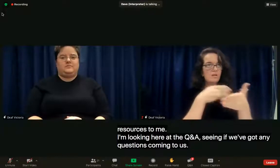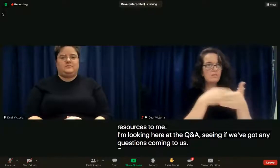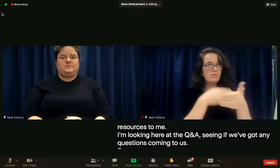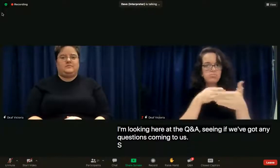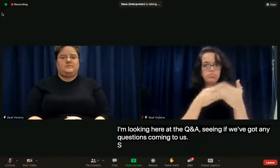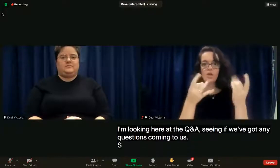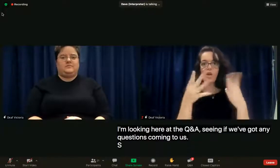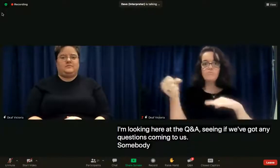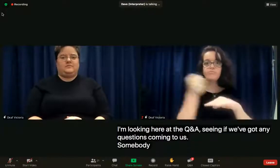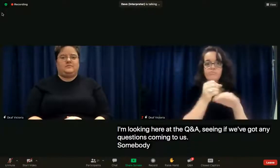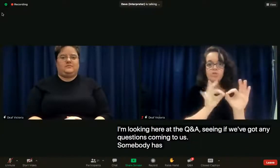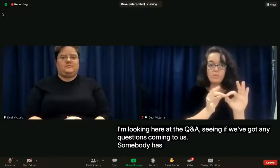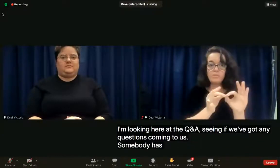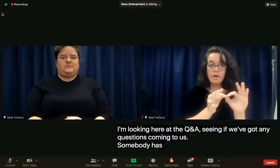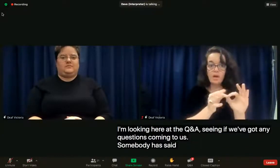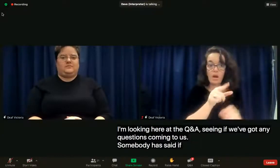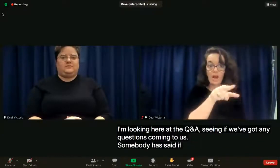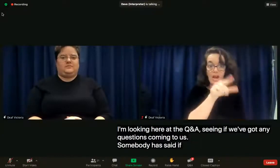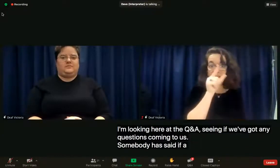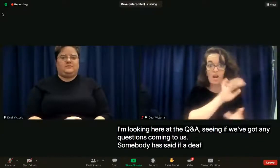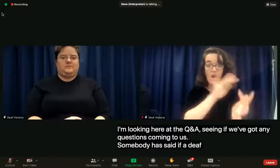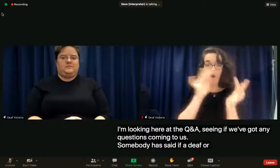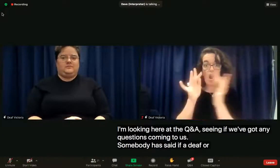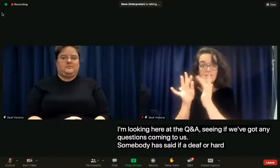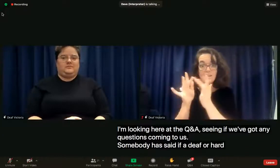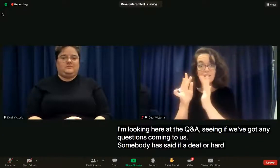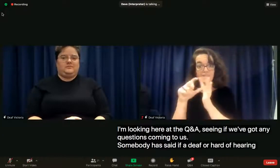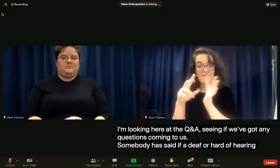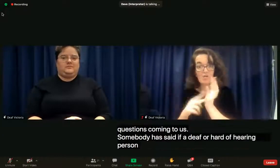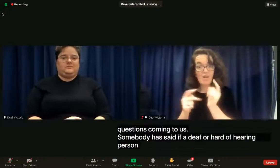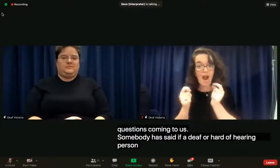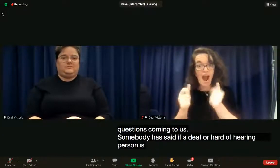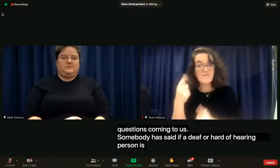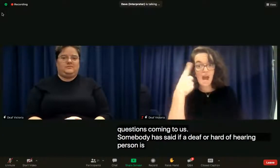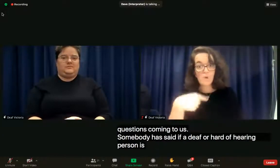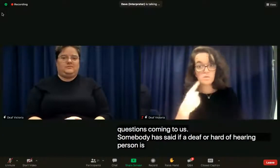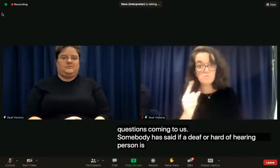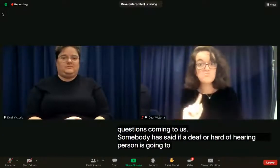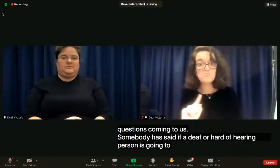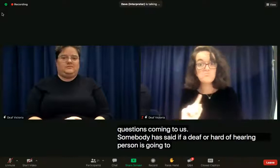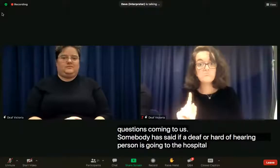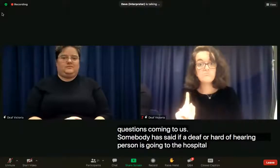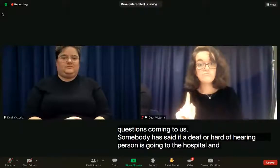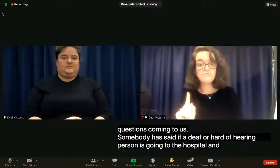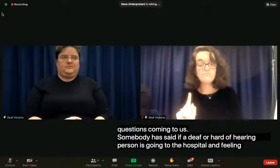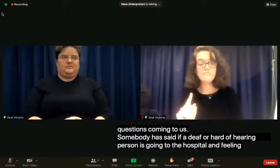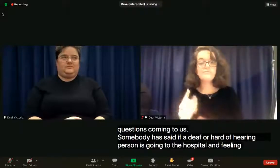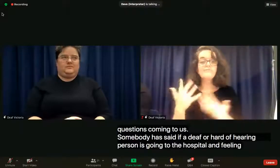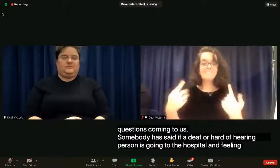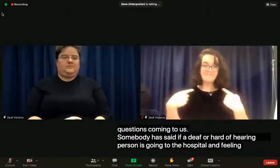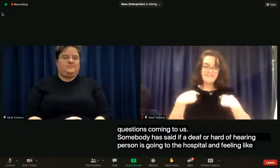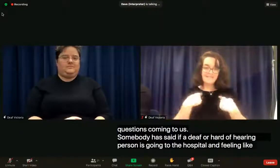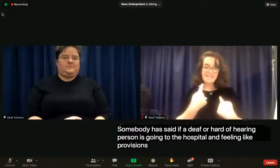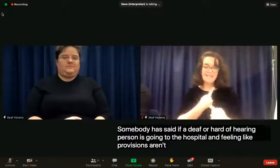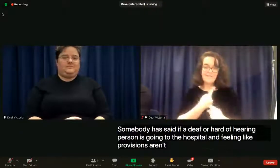is going to the hospital and feeling like their provisions aren't being met, is it possible to contact Deaf Victoria after